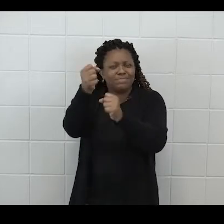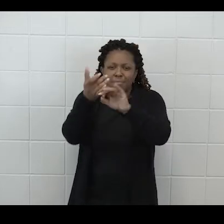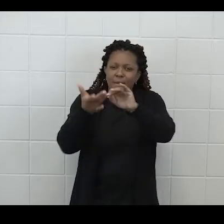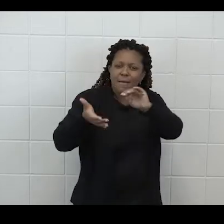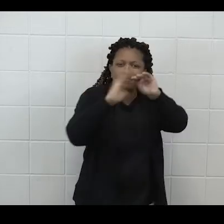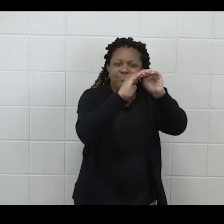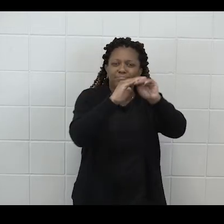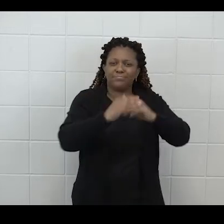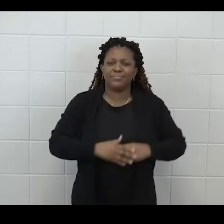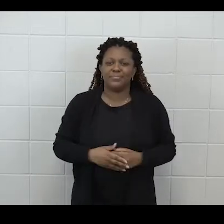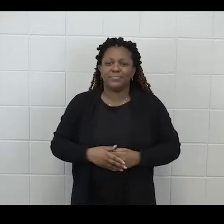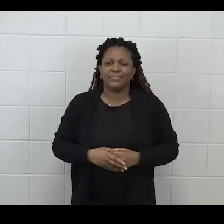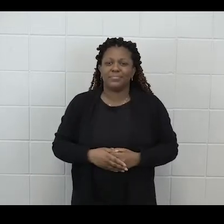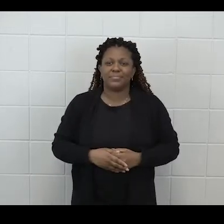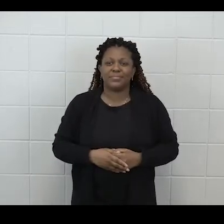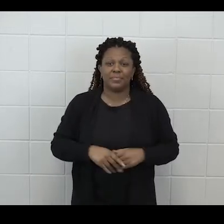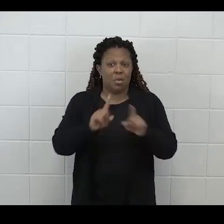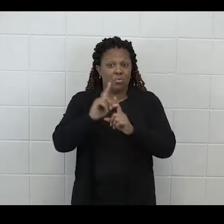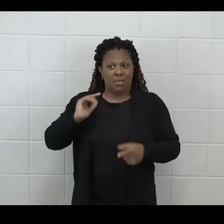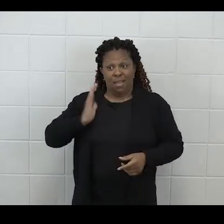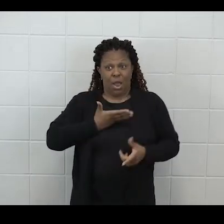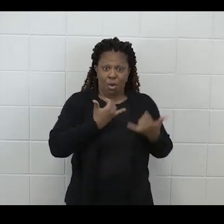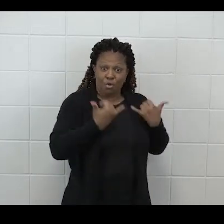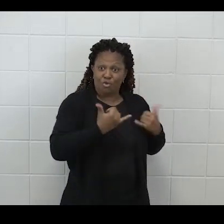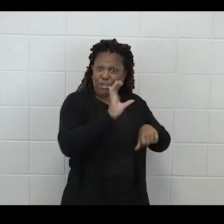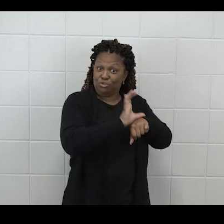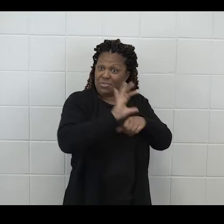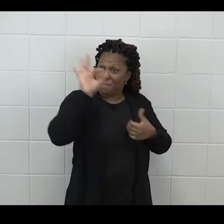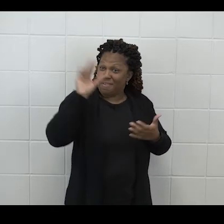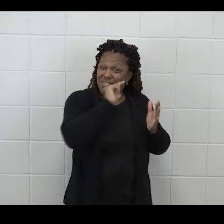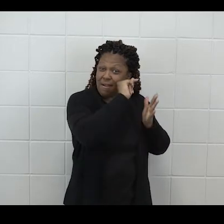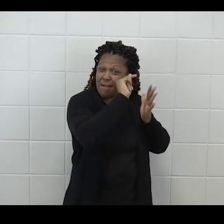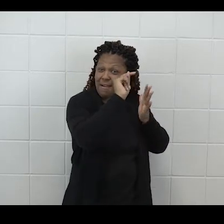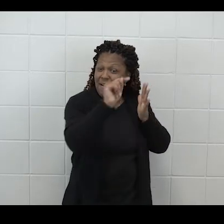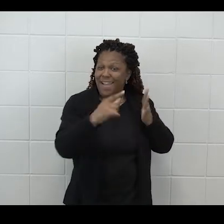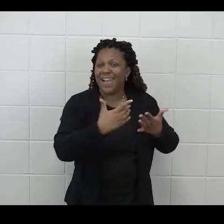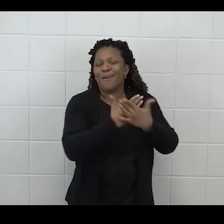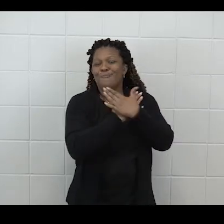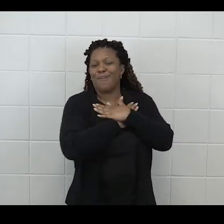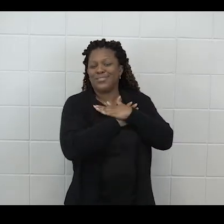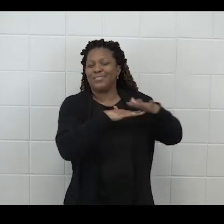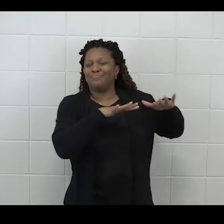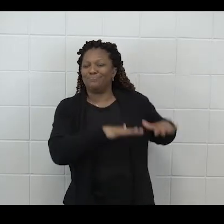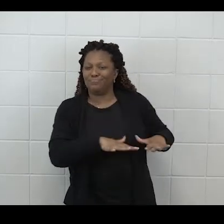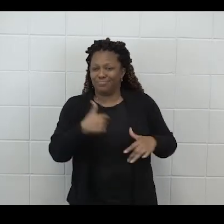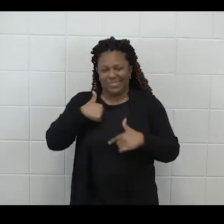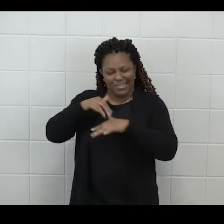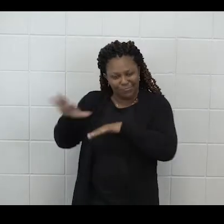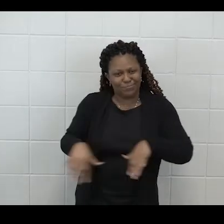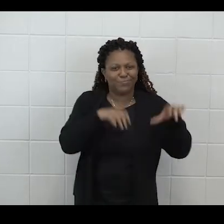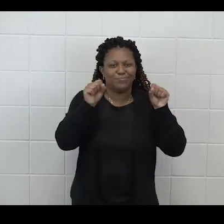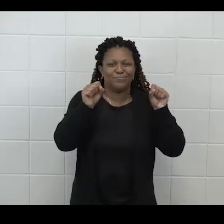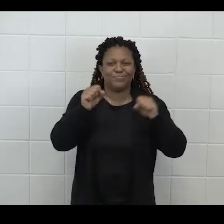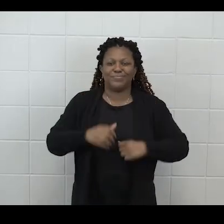as provides a small respite for our congregational worship leaders. We are deeply grateful to Church